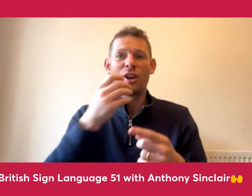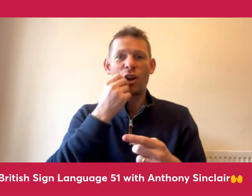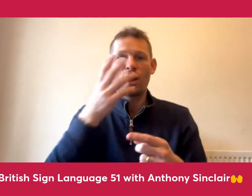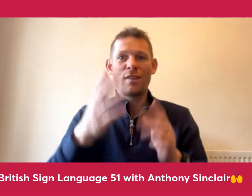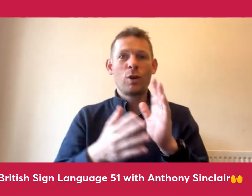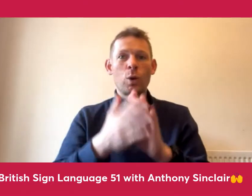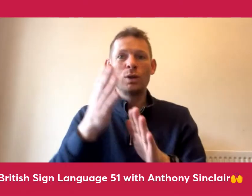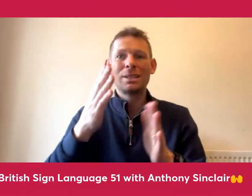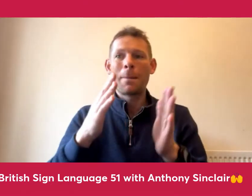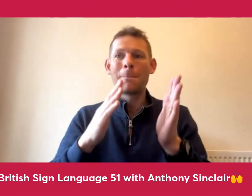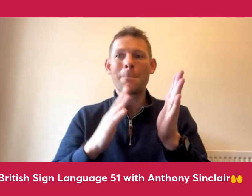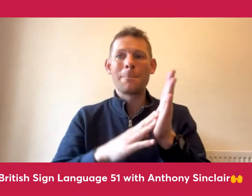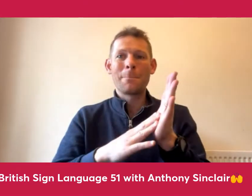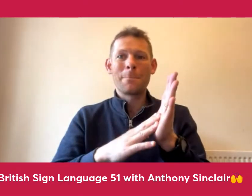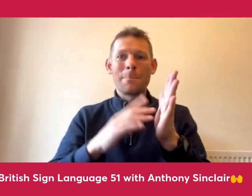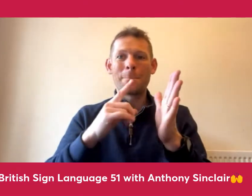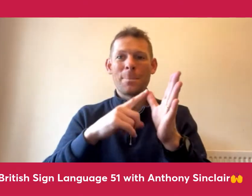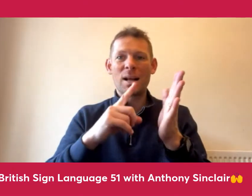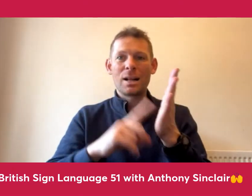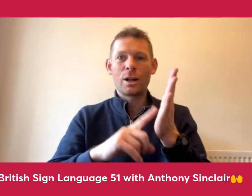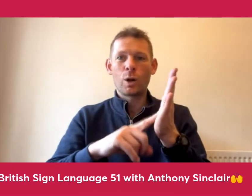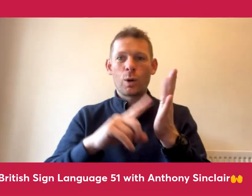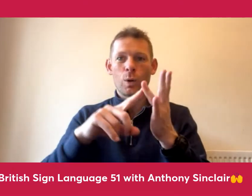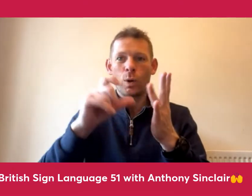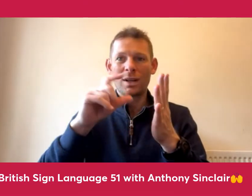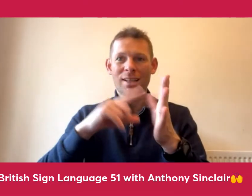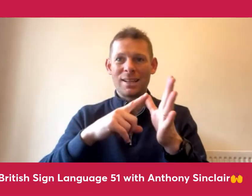And Jade, lovely. Jade's going to Mallorca.